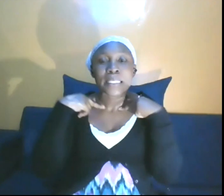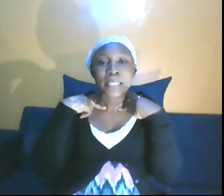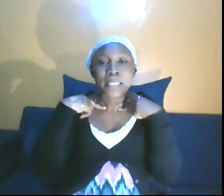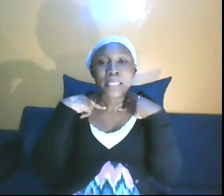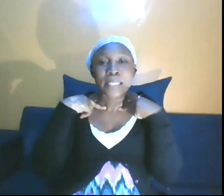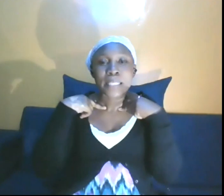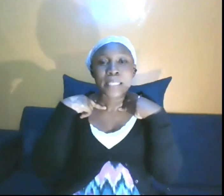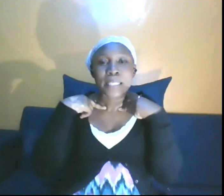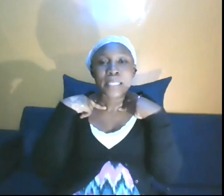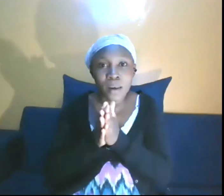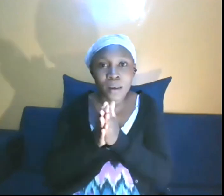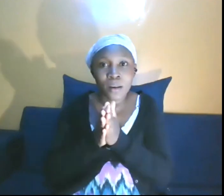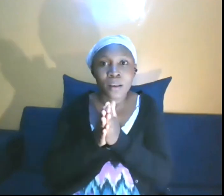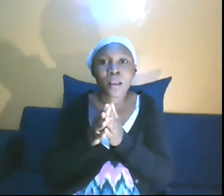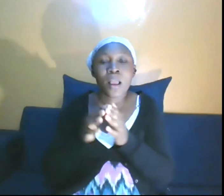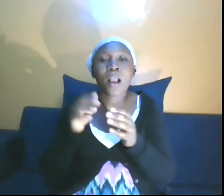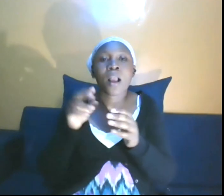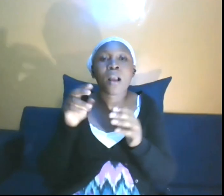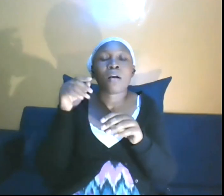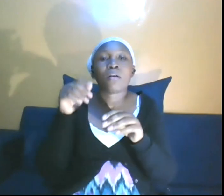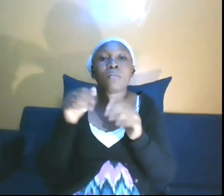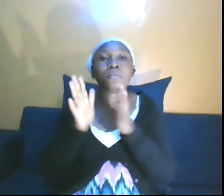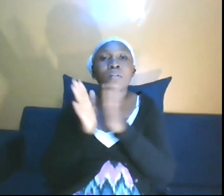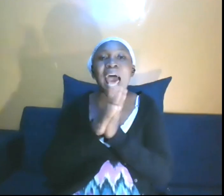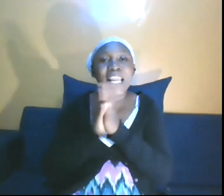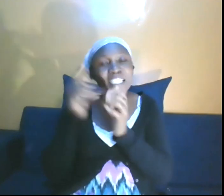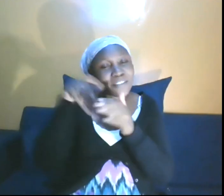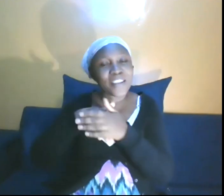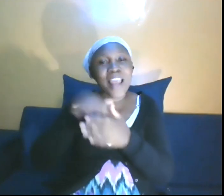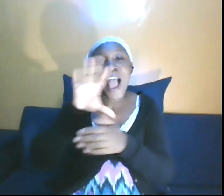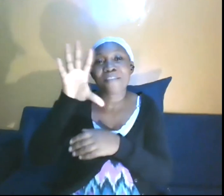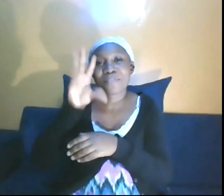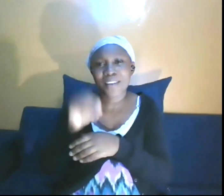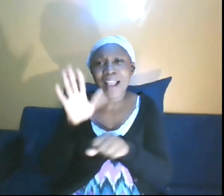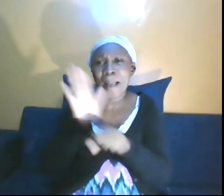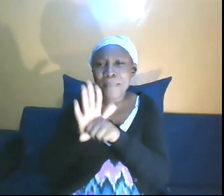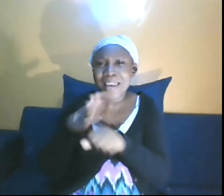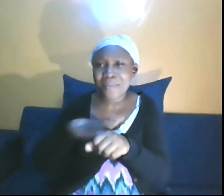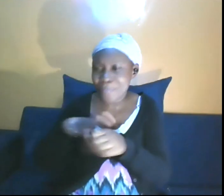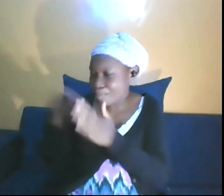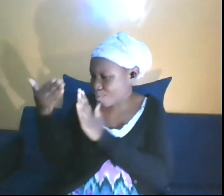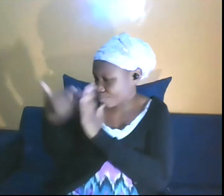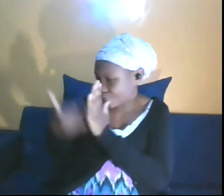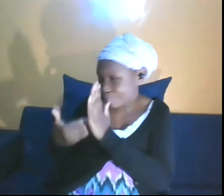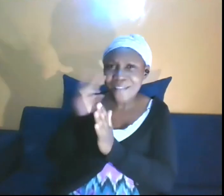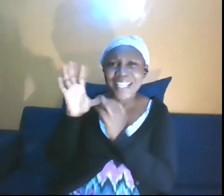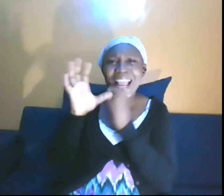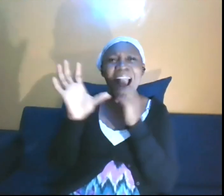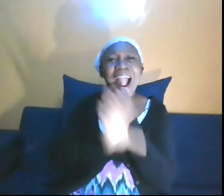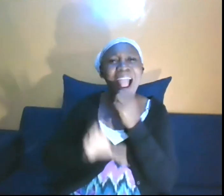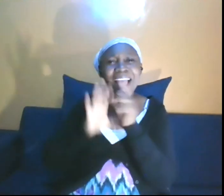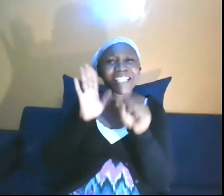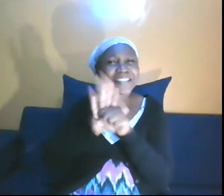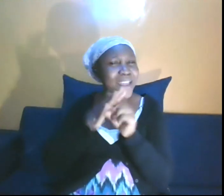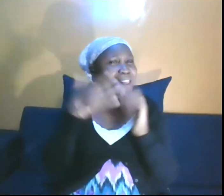Asia and Africa. So I hope you have read it. I can see a lot of countries are represented. It's safe to say the world is here